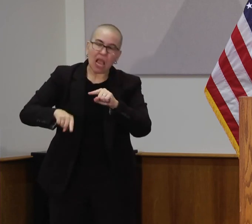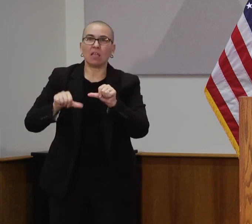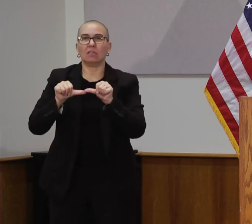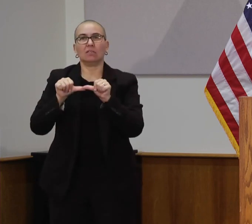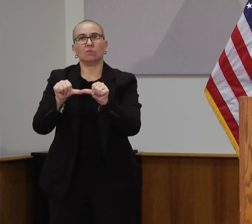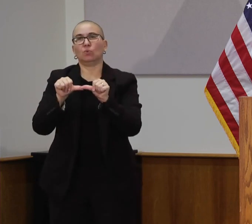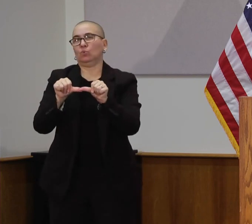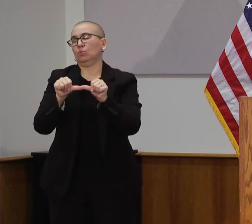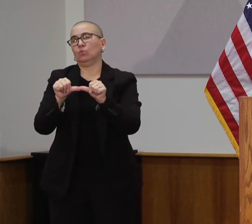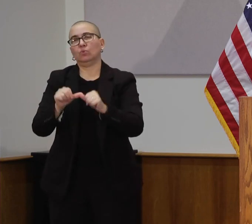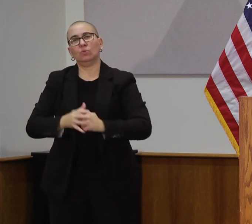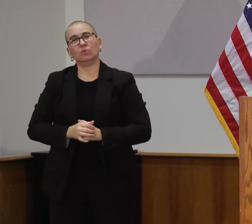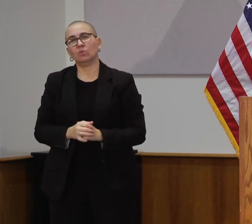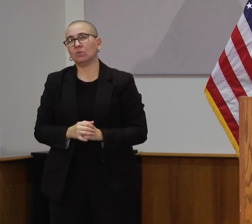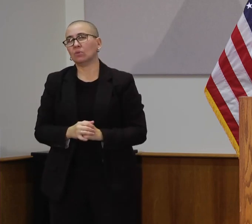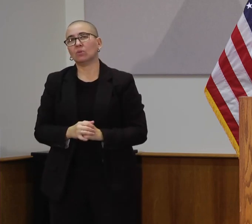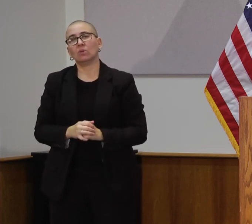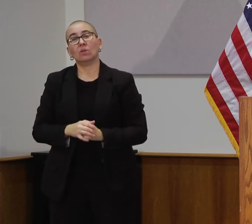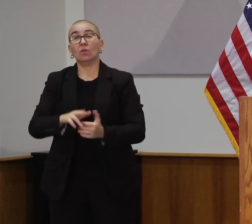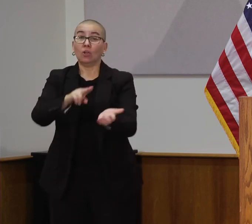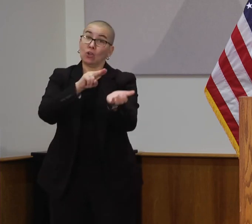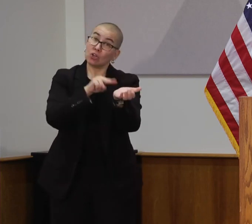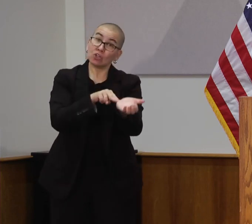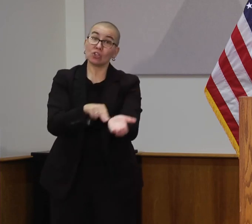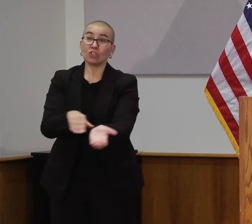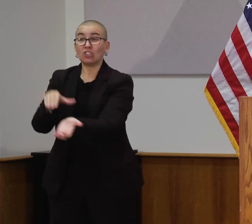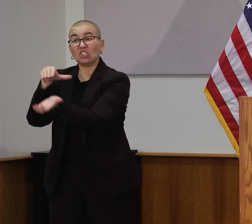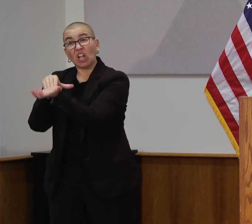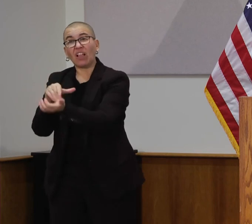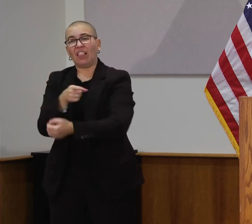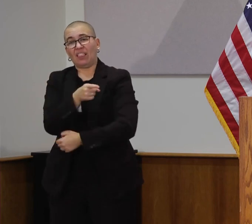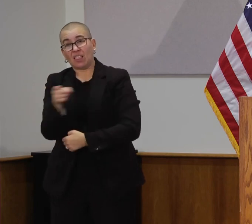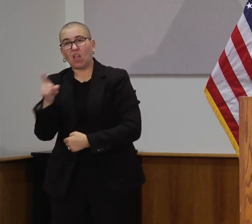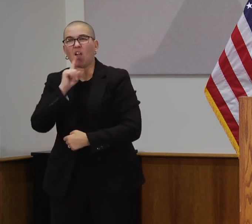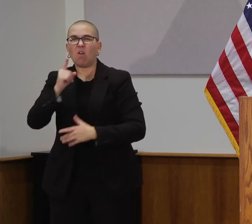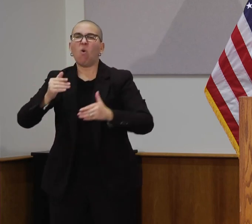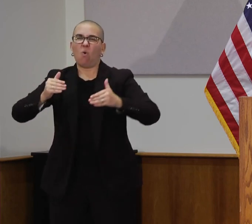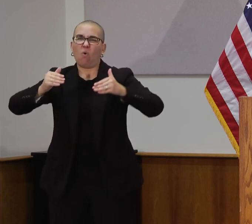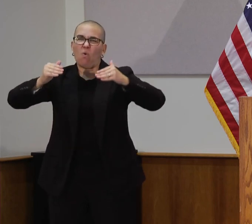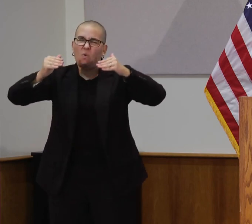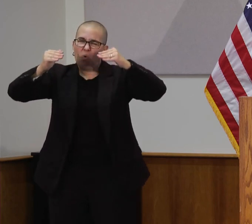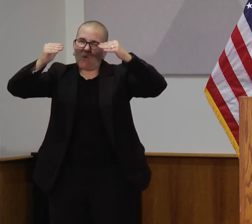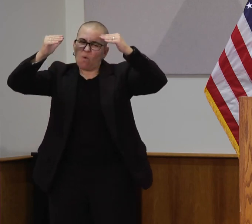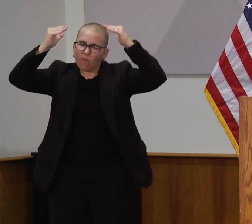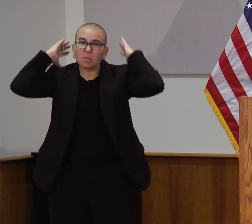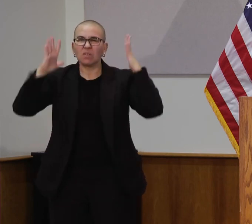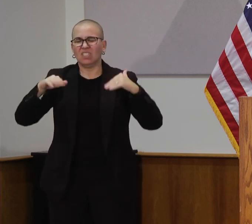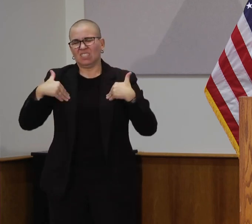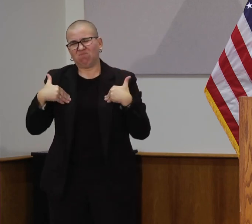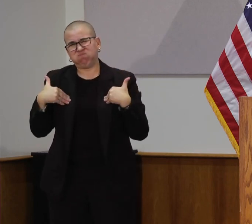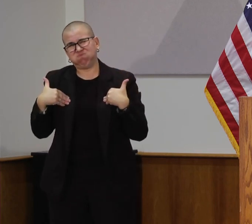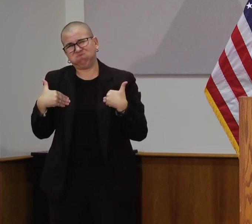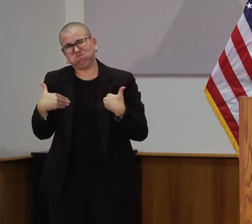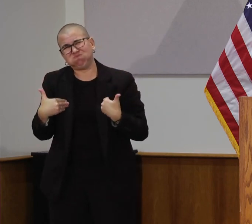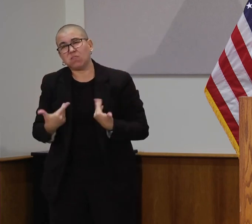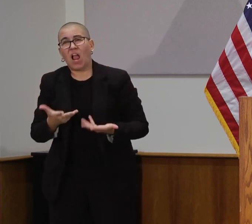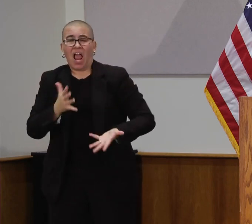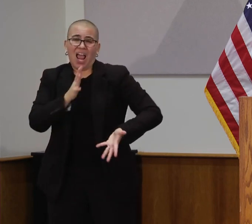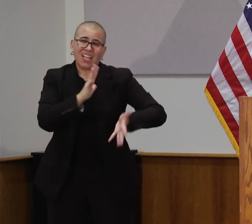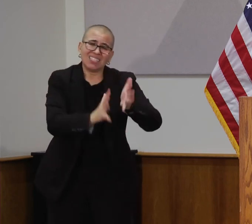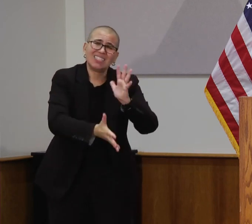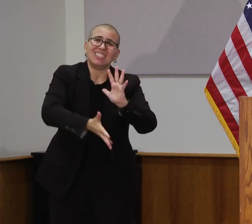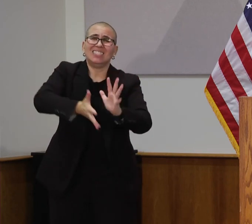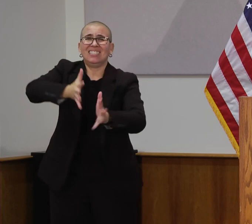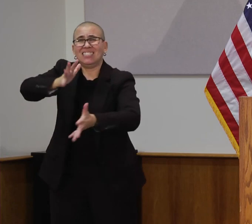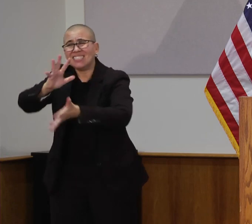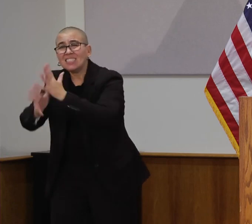Nurses and healthcare workers are overwhelmed and exhausted as they attempt to care for patients due to the lack of staff